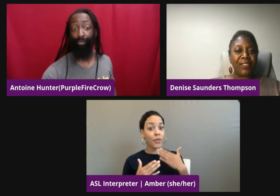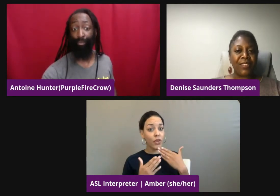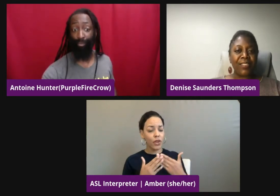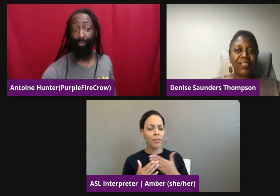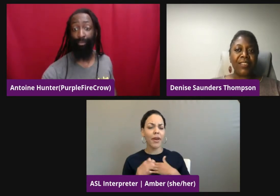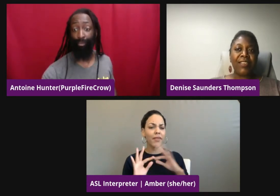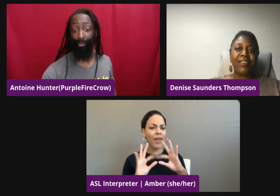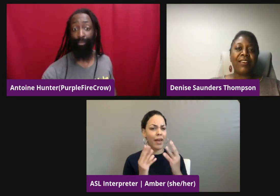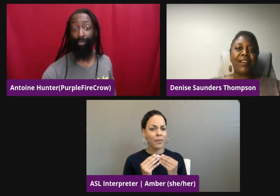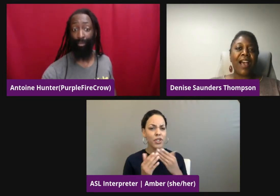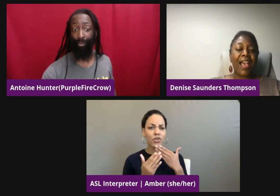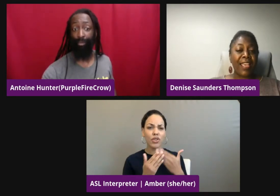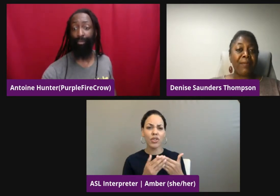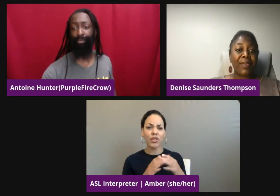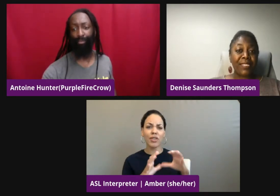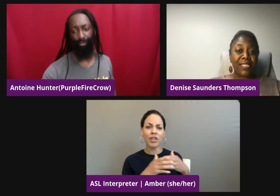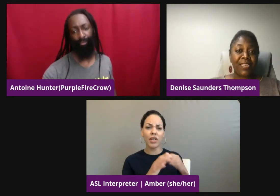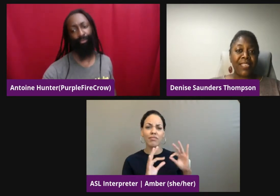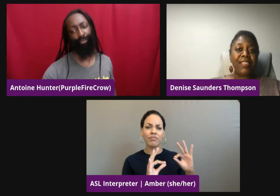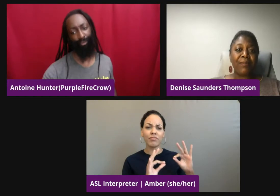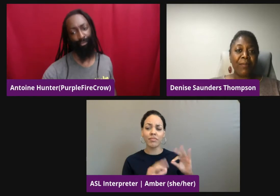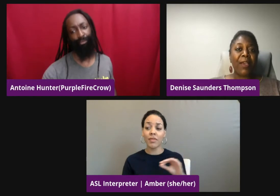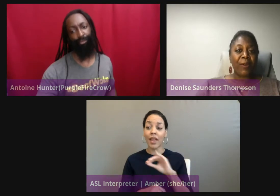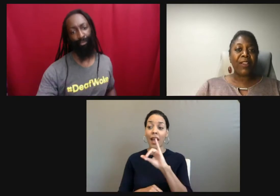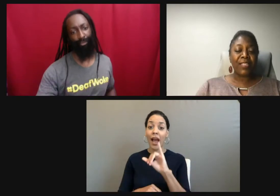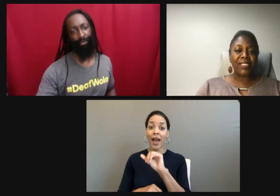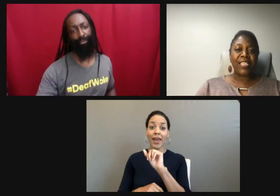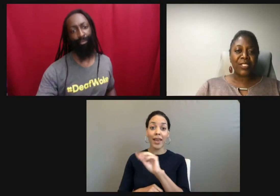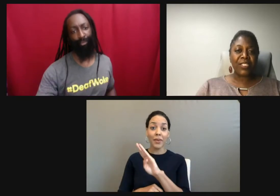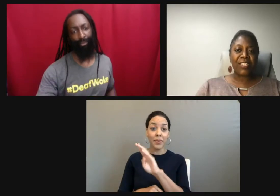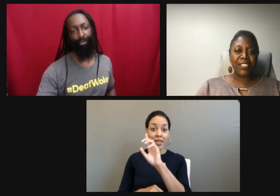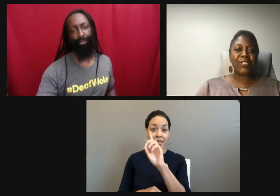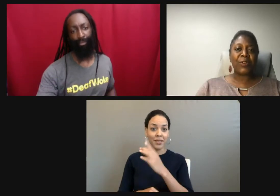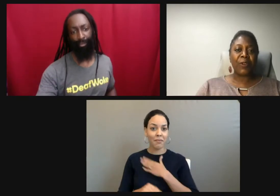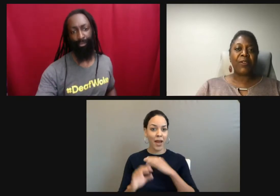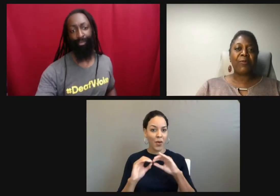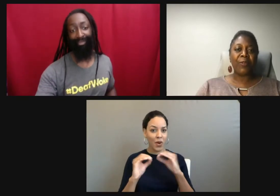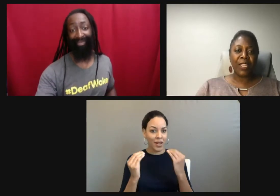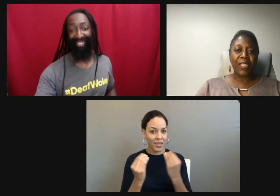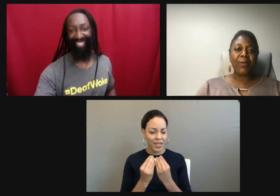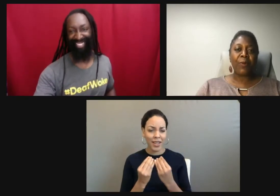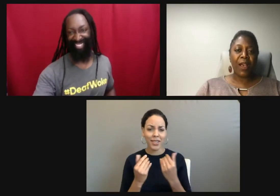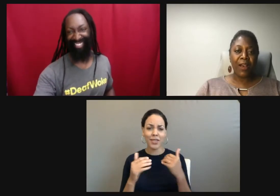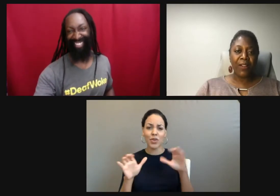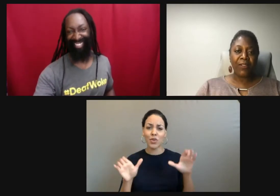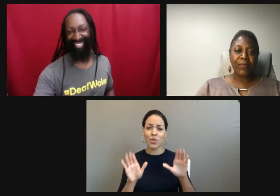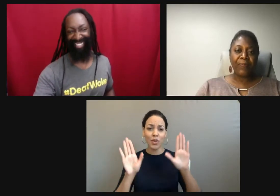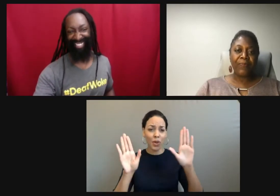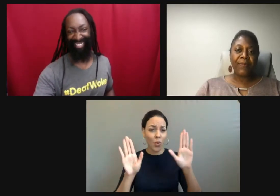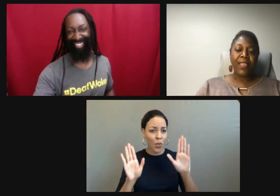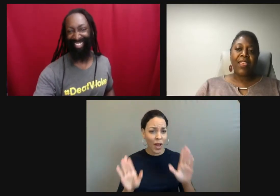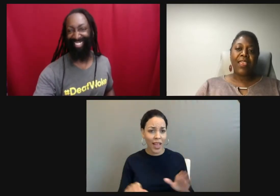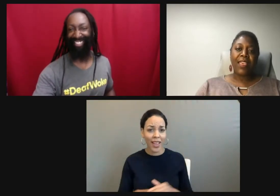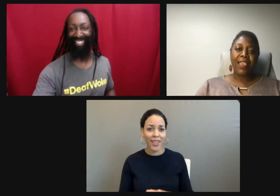is good. IABD, my organization, is doing really